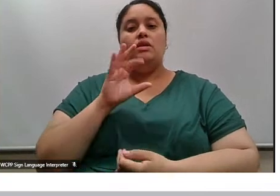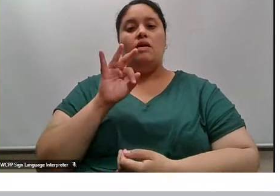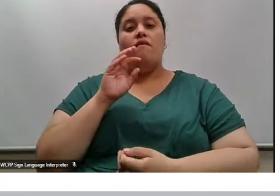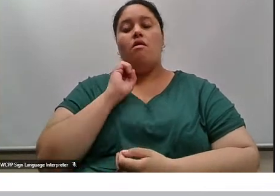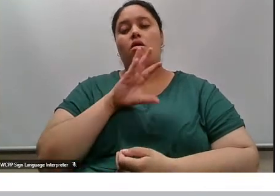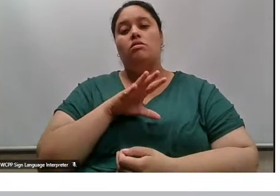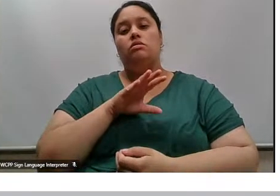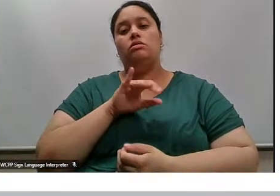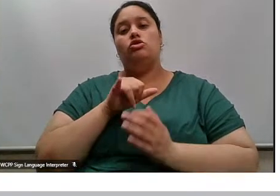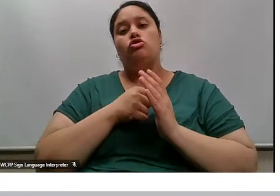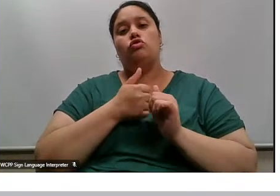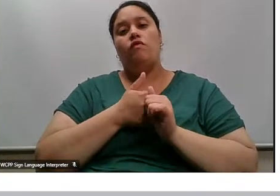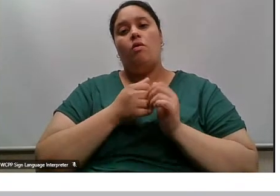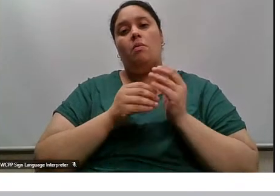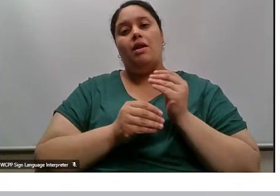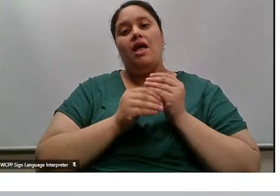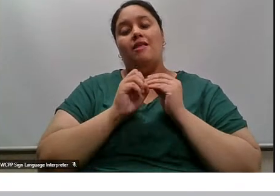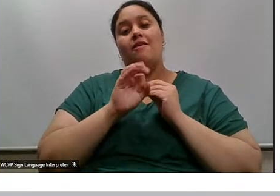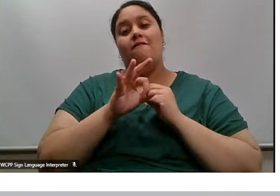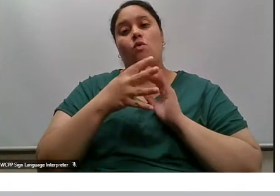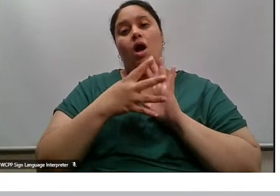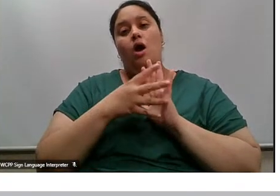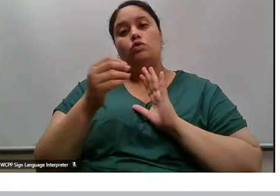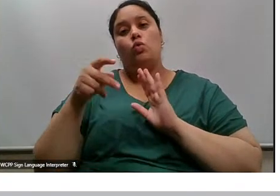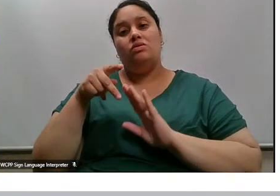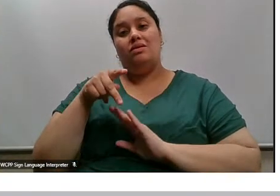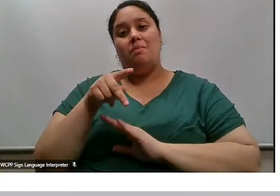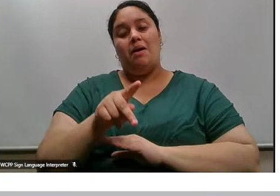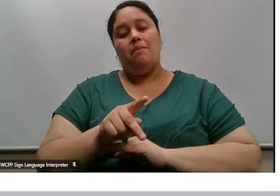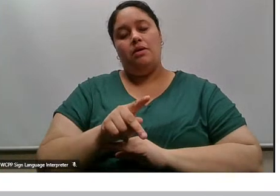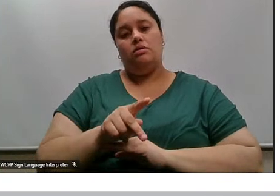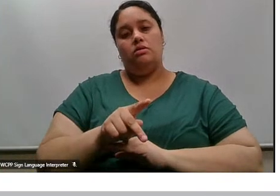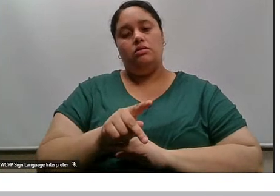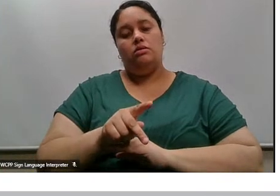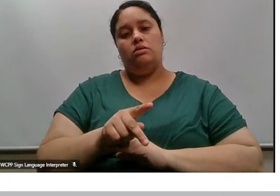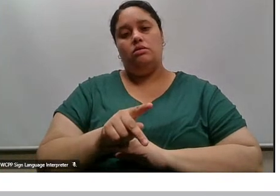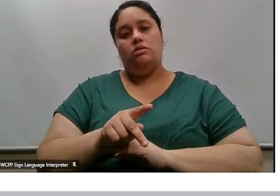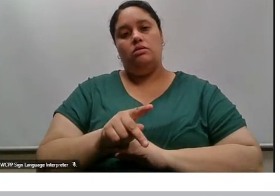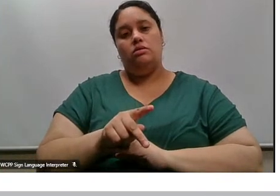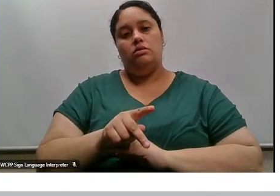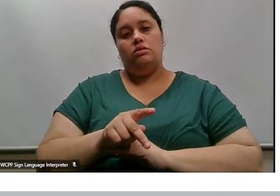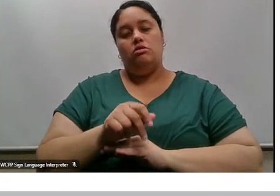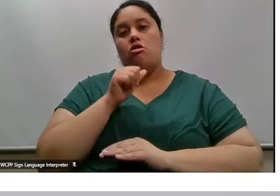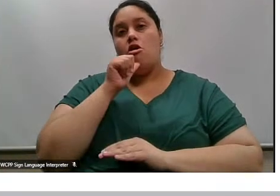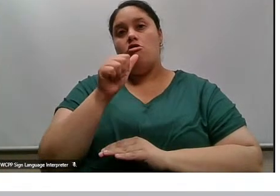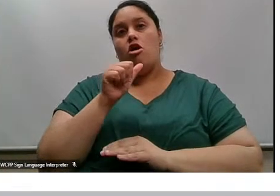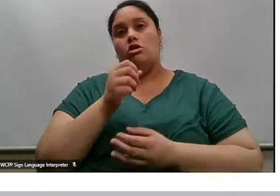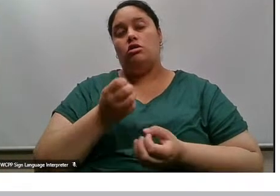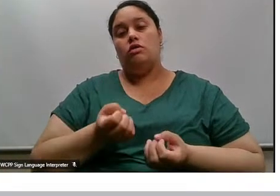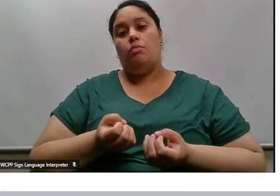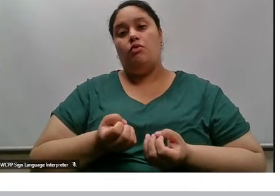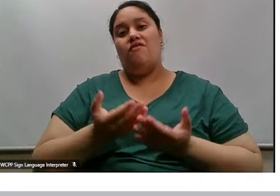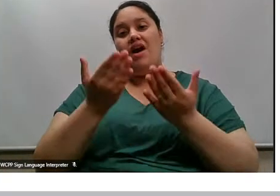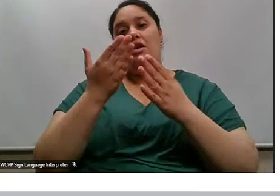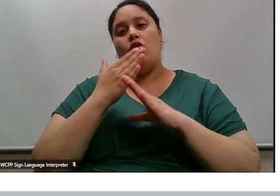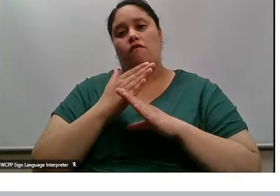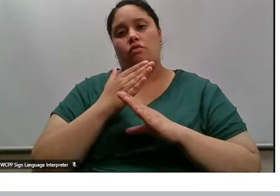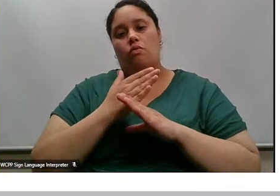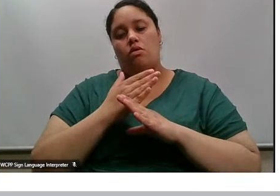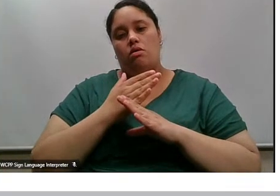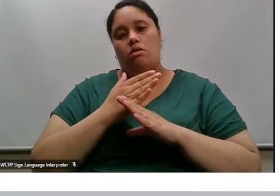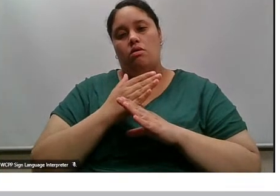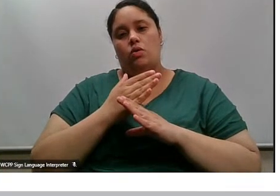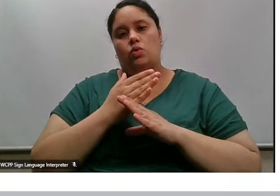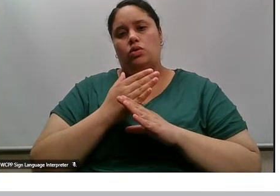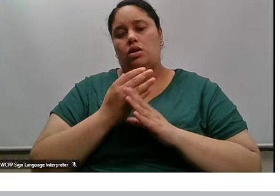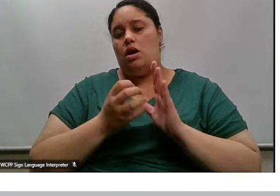if you've outsourced the payment, not the rendering of the work, now, to whom